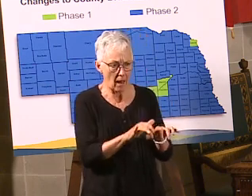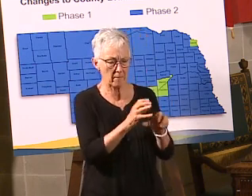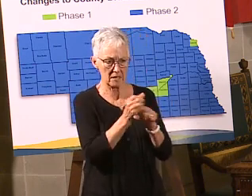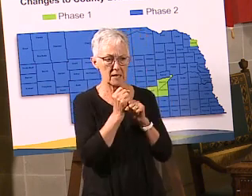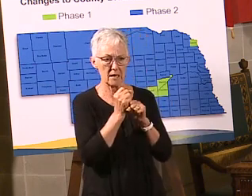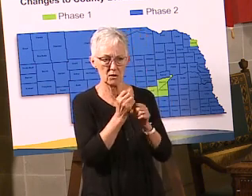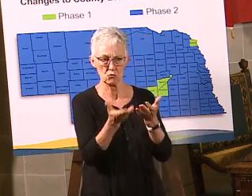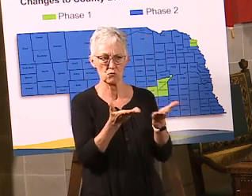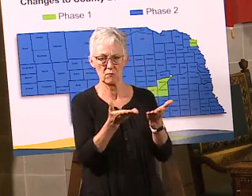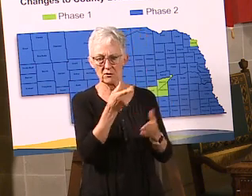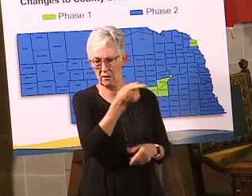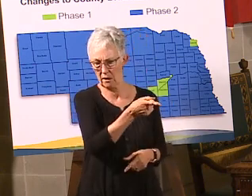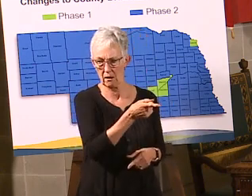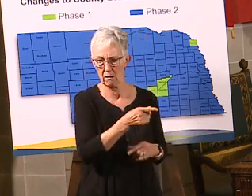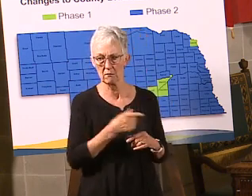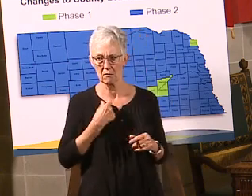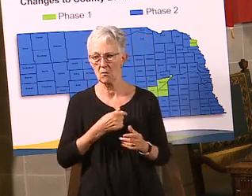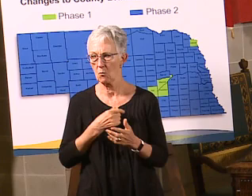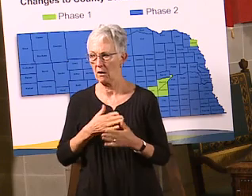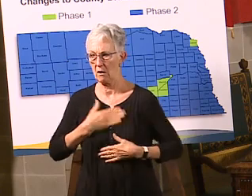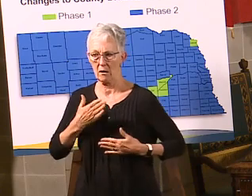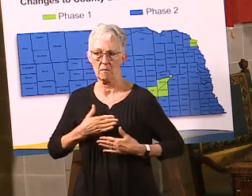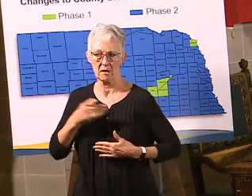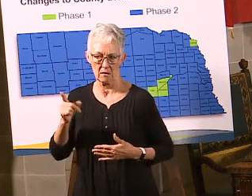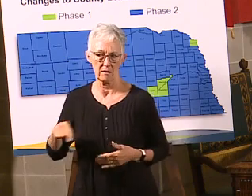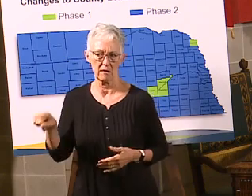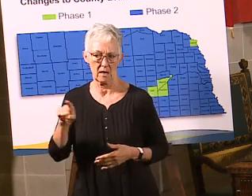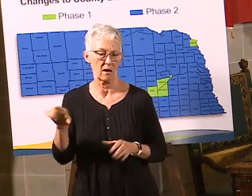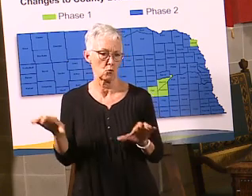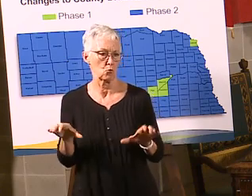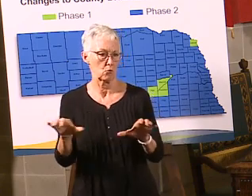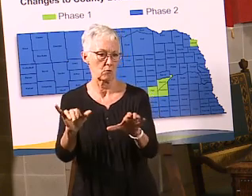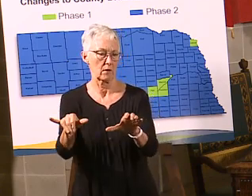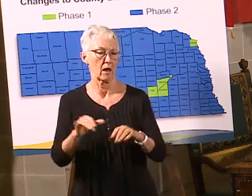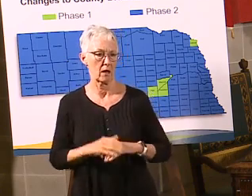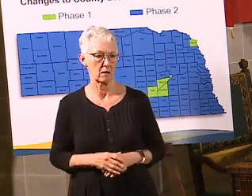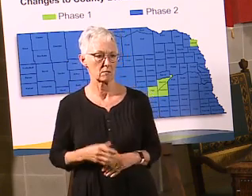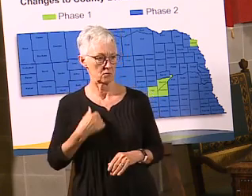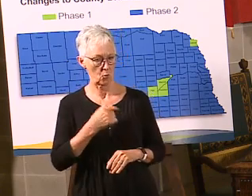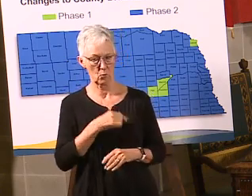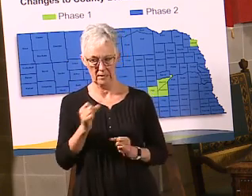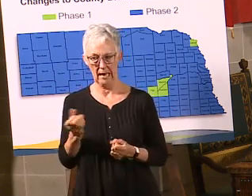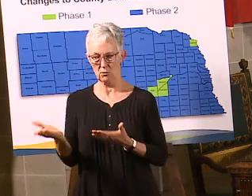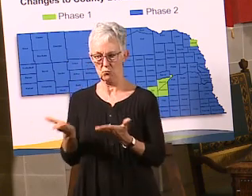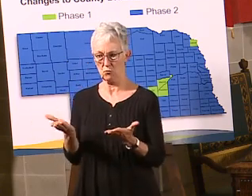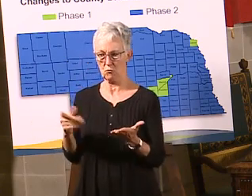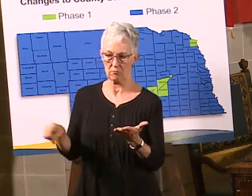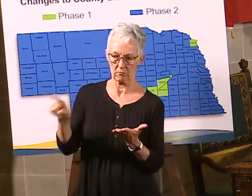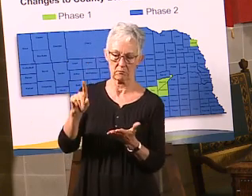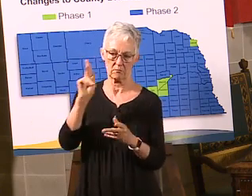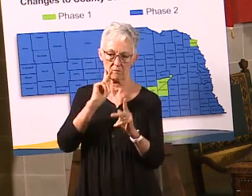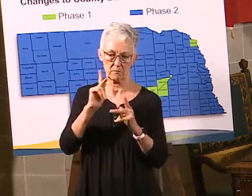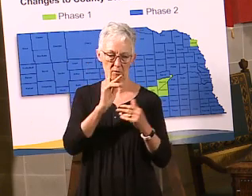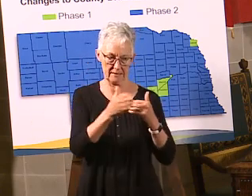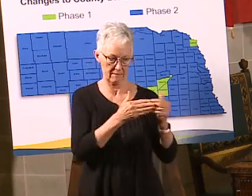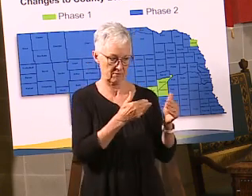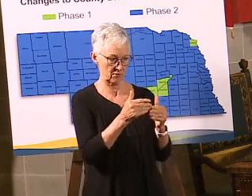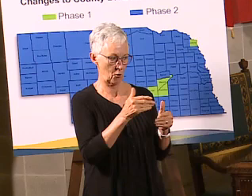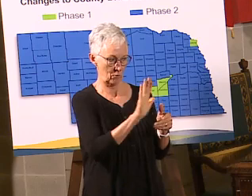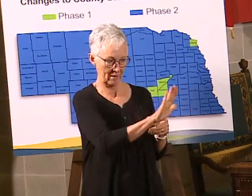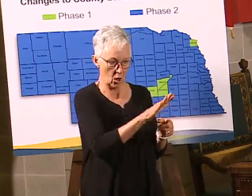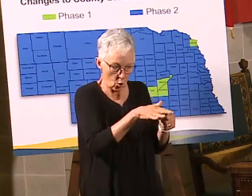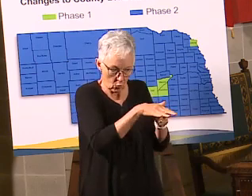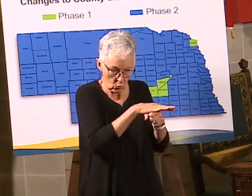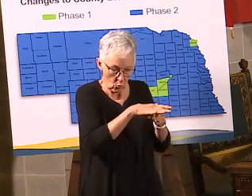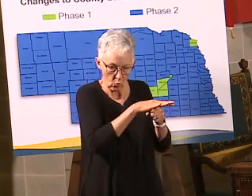for them using the alternative service options available, as it helps us serve customers where services may not be available. The